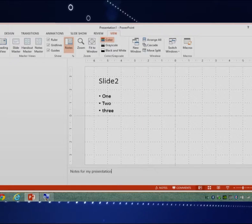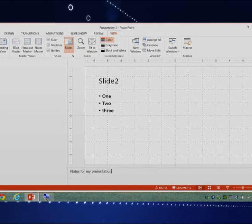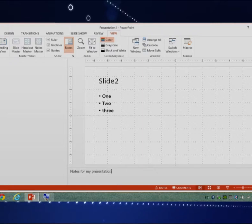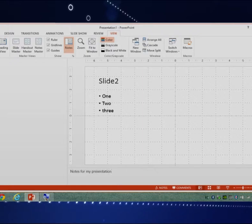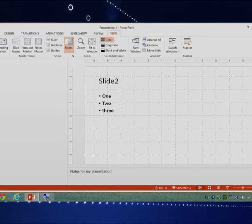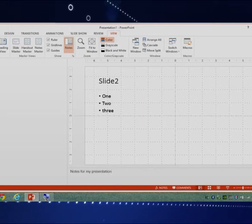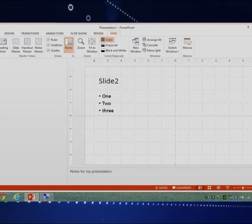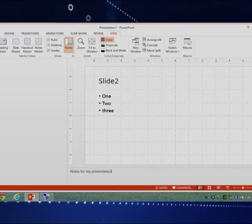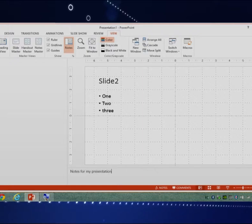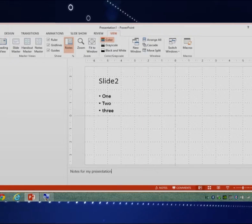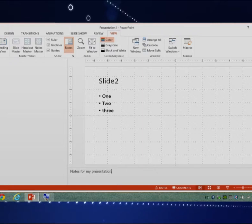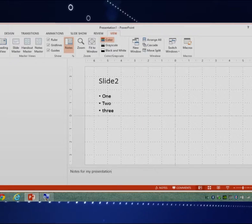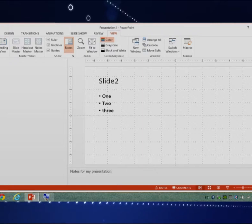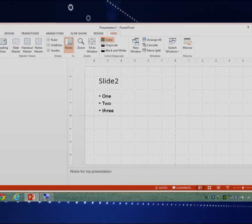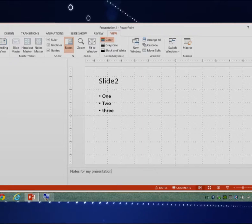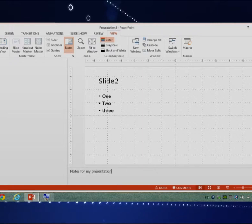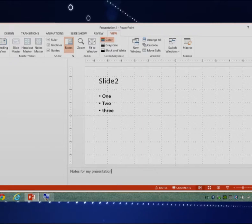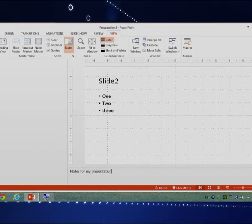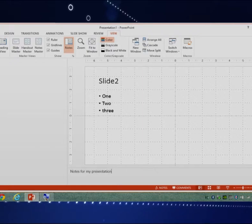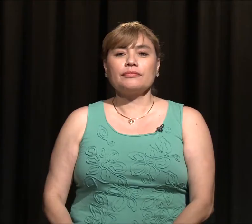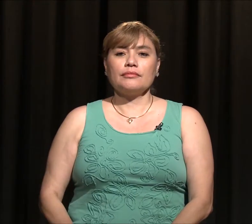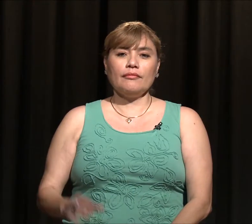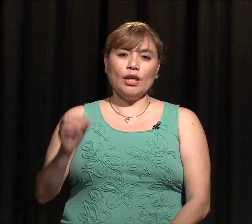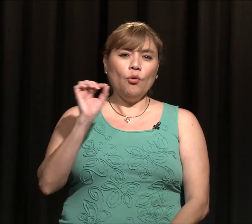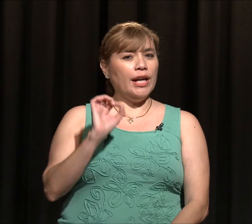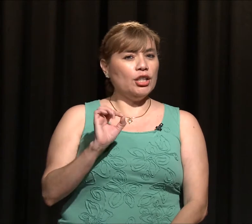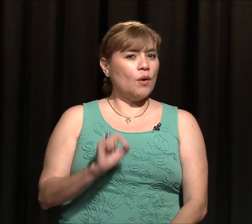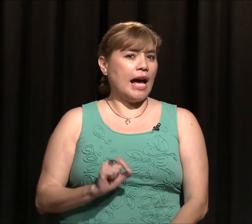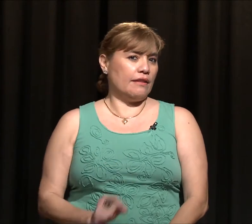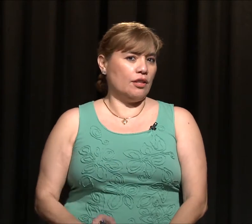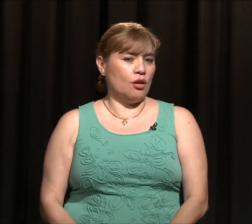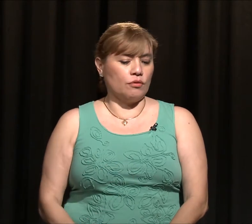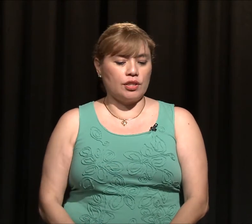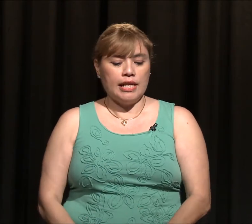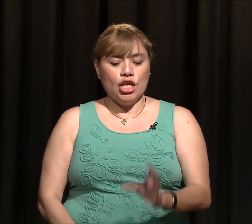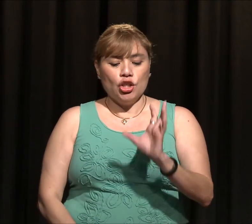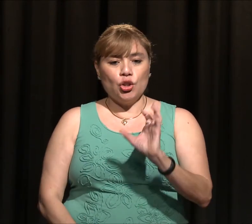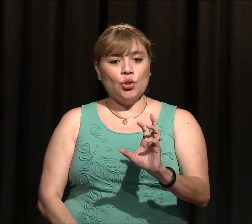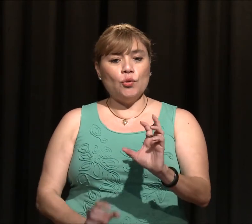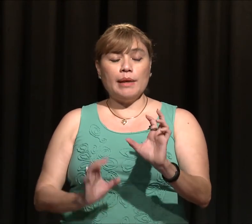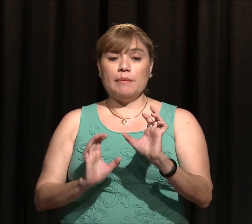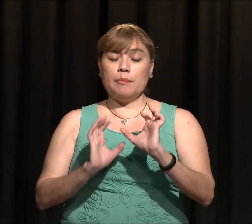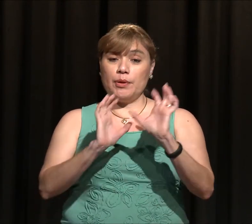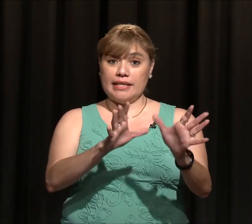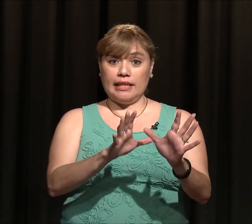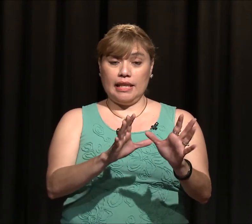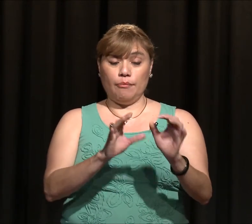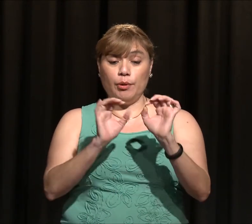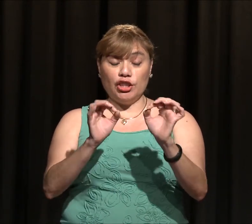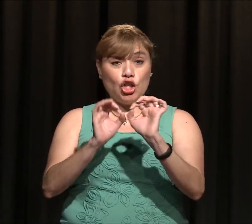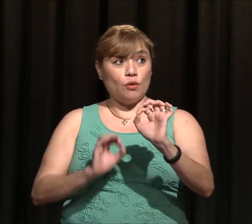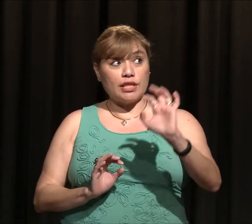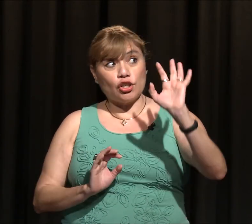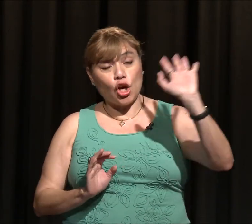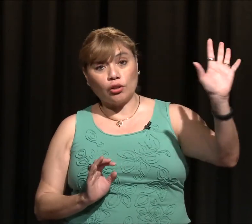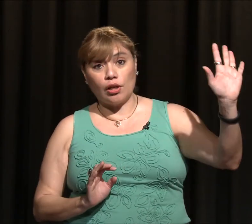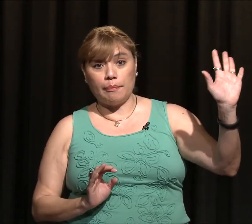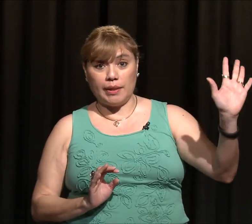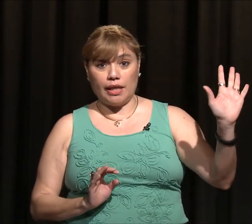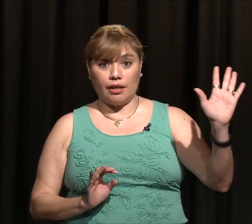Okay? Now, here is the deal with that. When you add notes, you may be presenting, but the notes are not going to appear